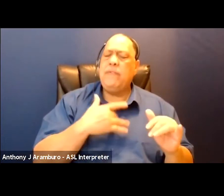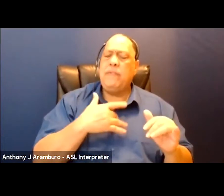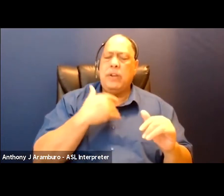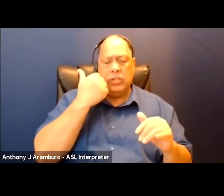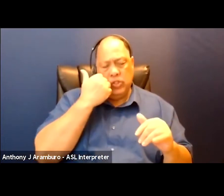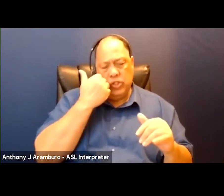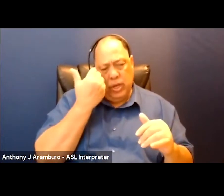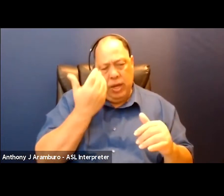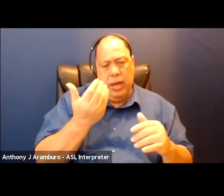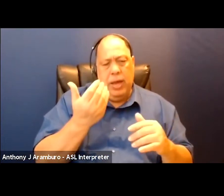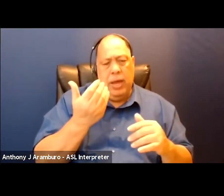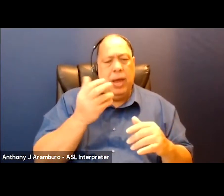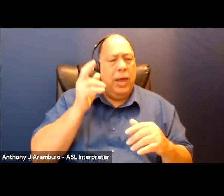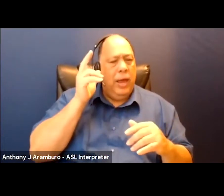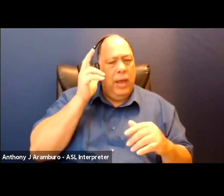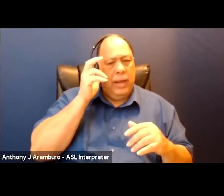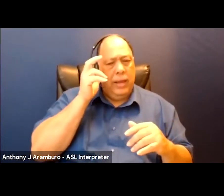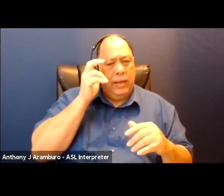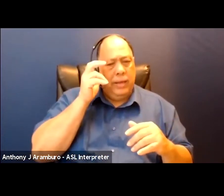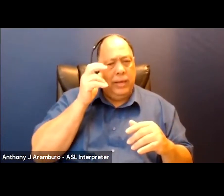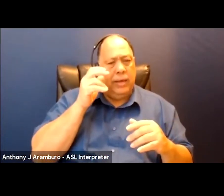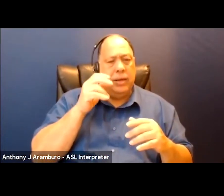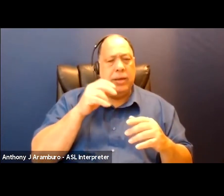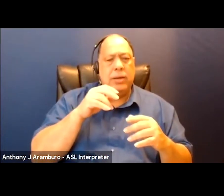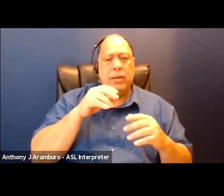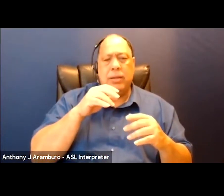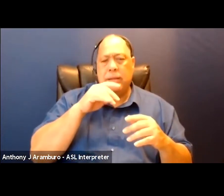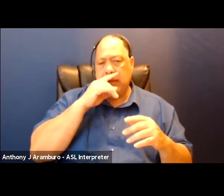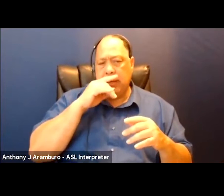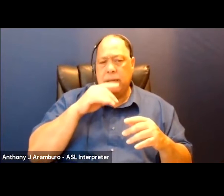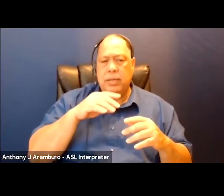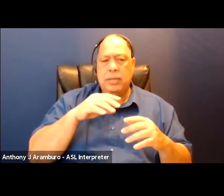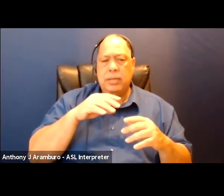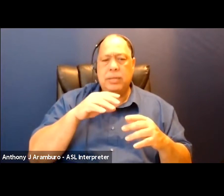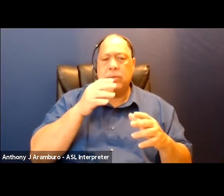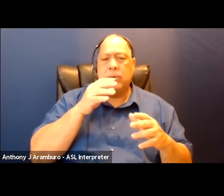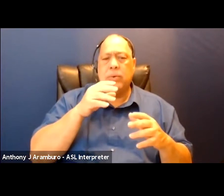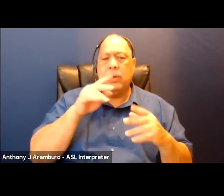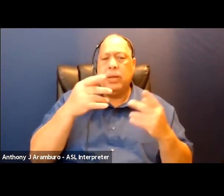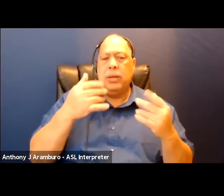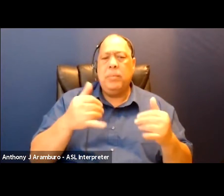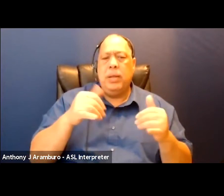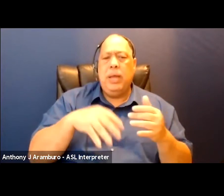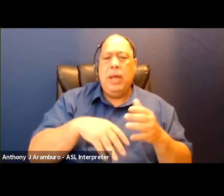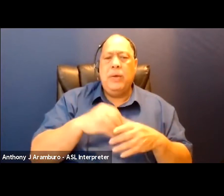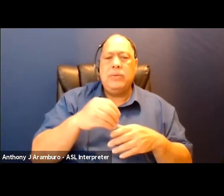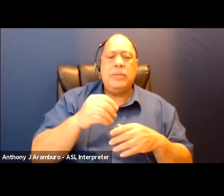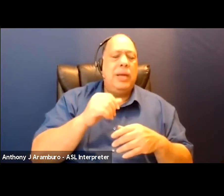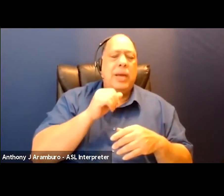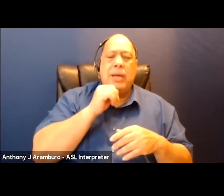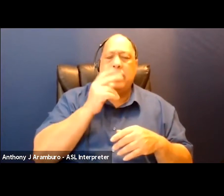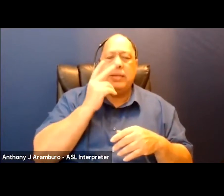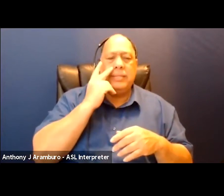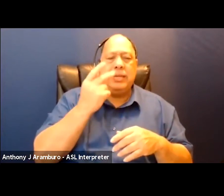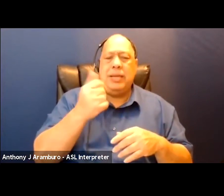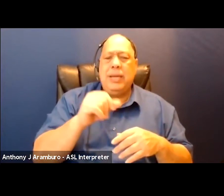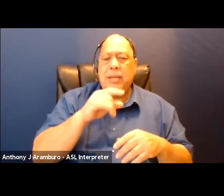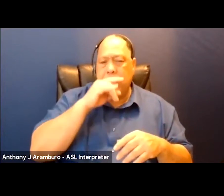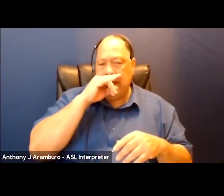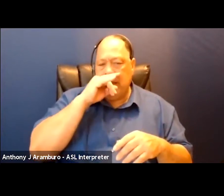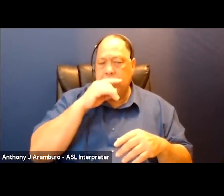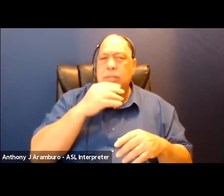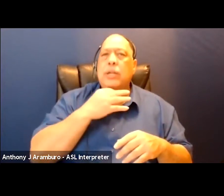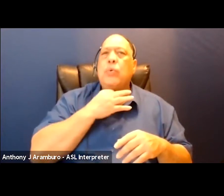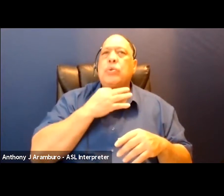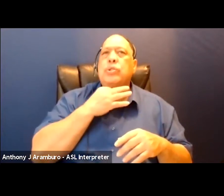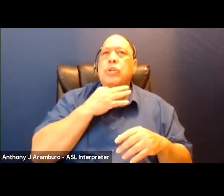hear the footsteps of kids thumping above us and their calls when they played outside. But I didn't see any of these kids. I was curious about